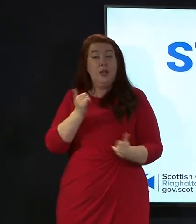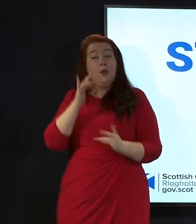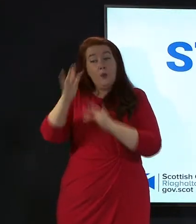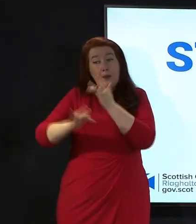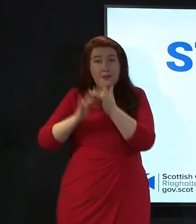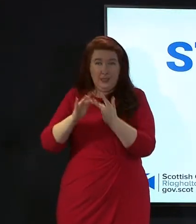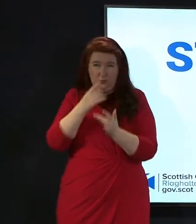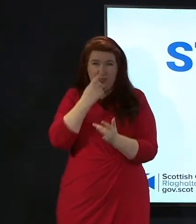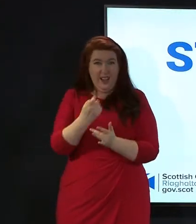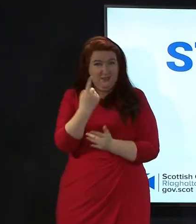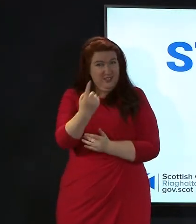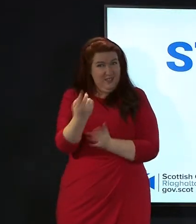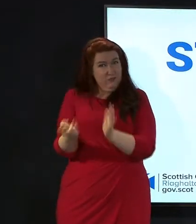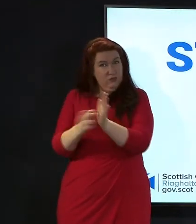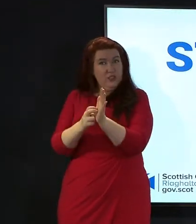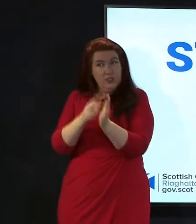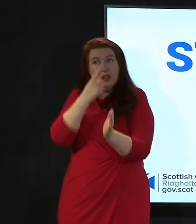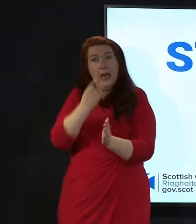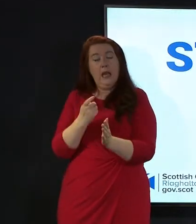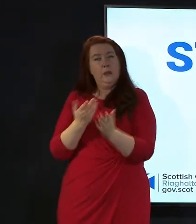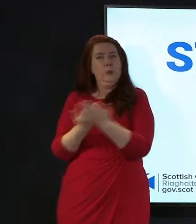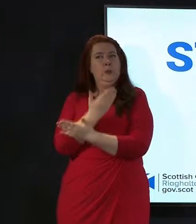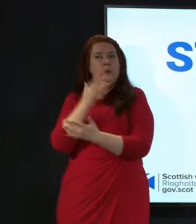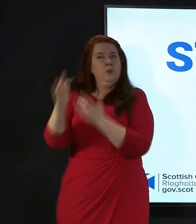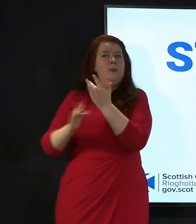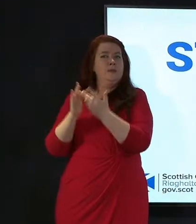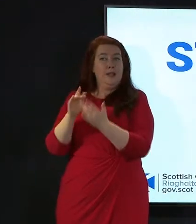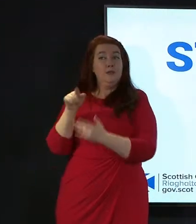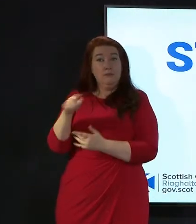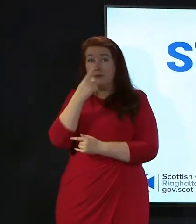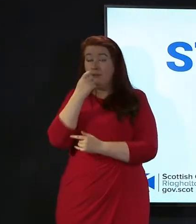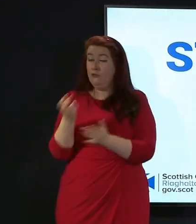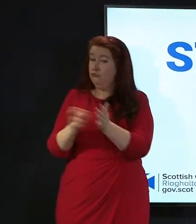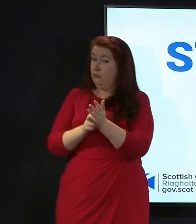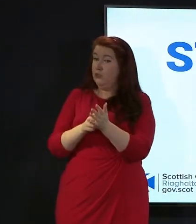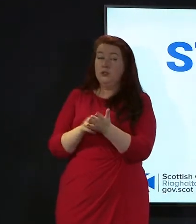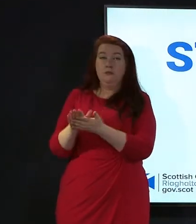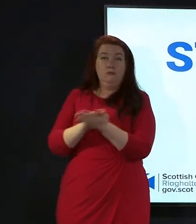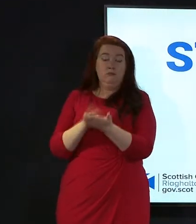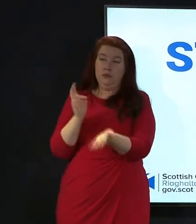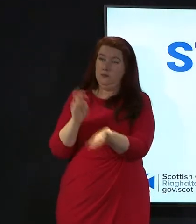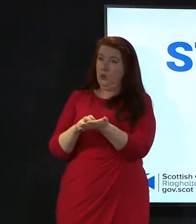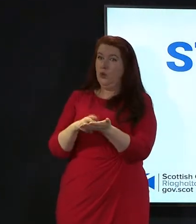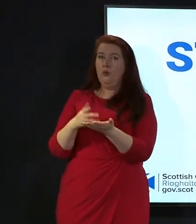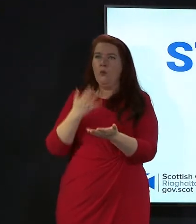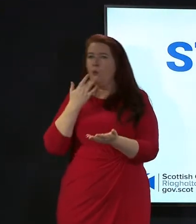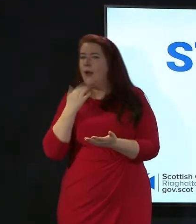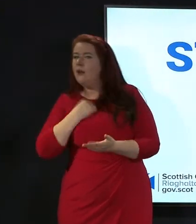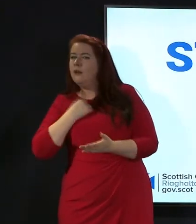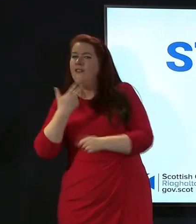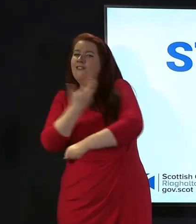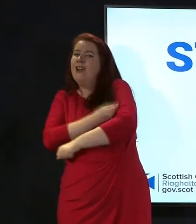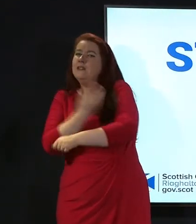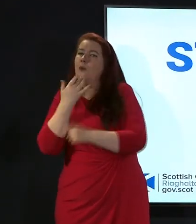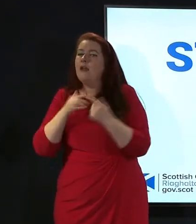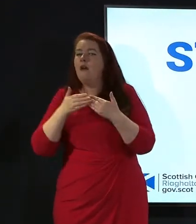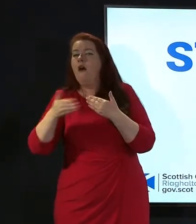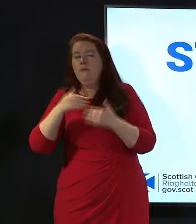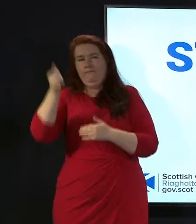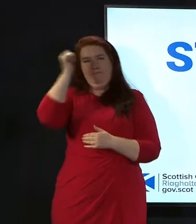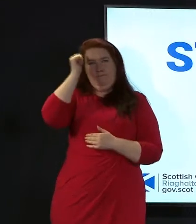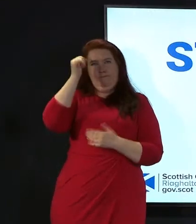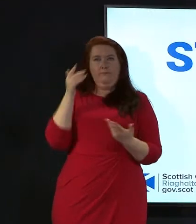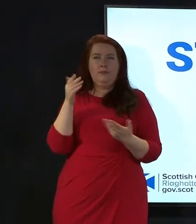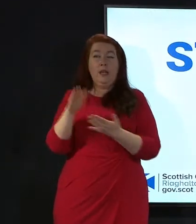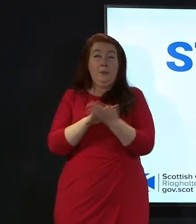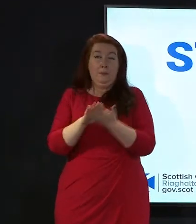can self-register at the new portal that allows you to do that opened yesterday, and that means your up-to-date details can be submitted and